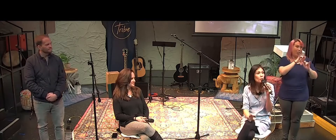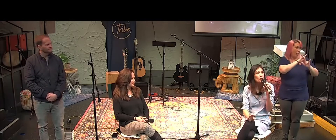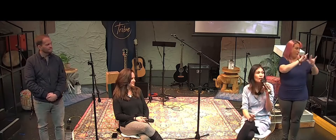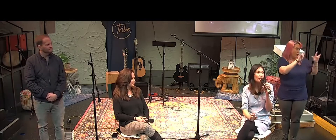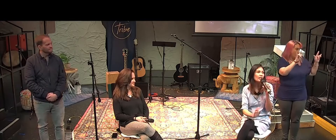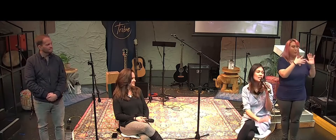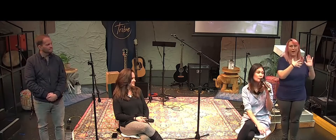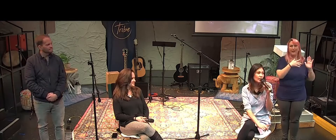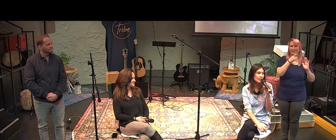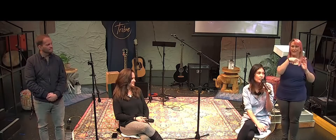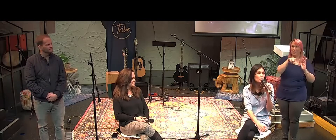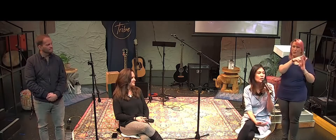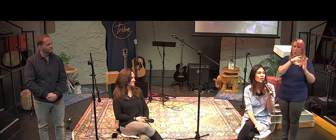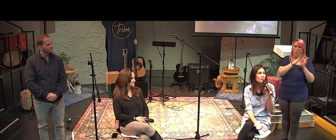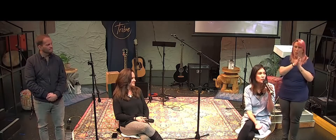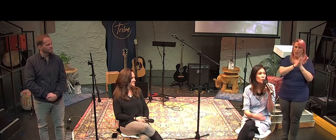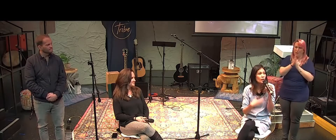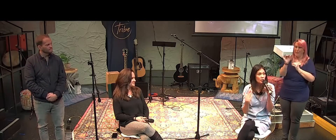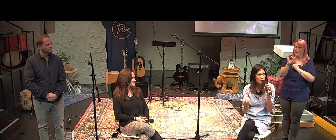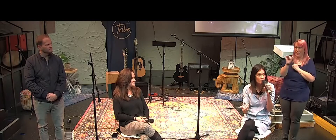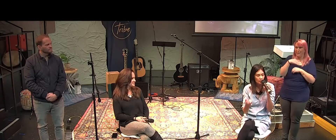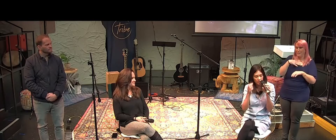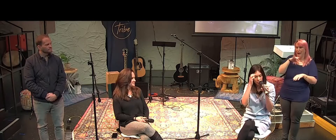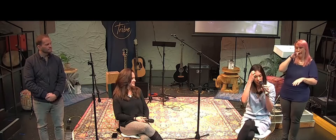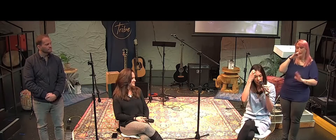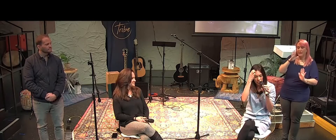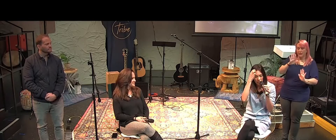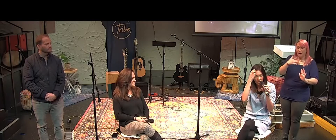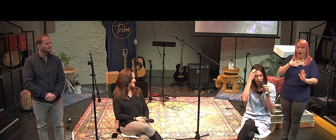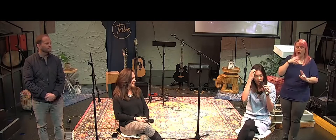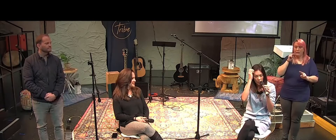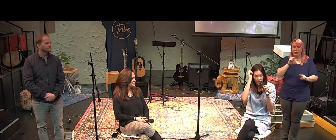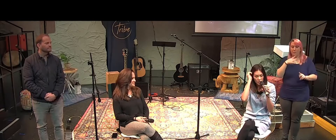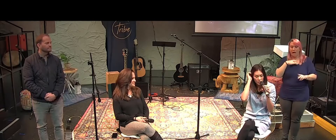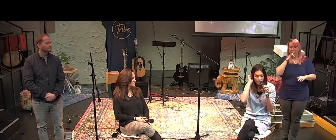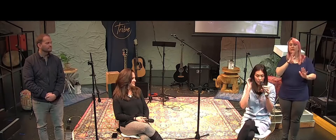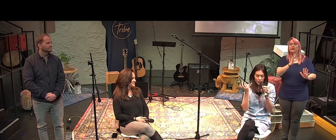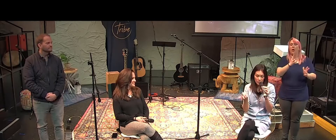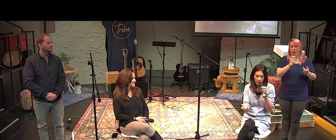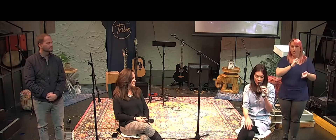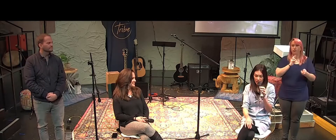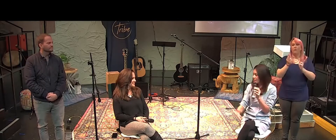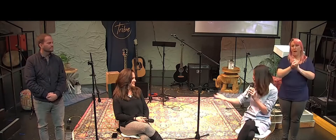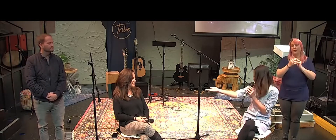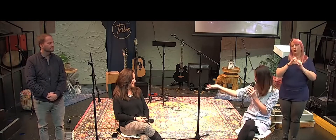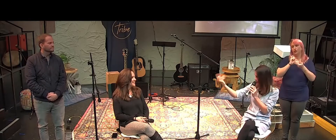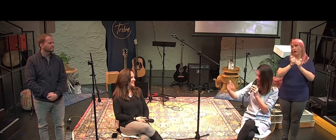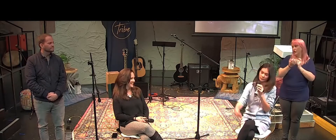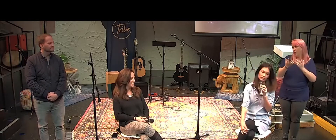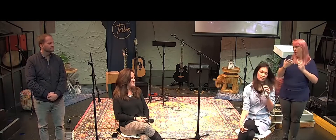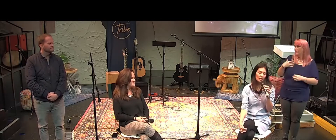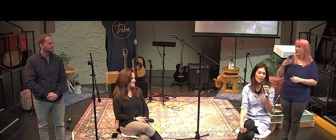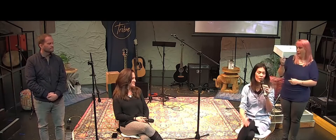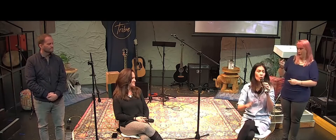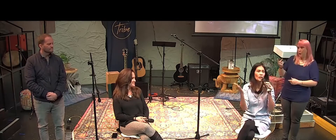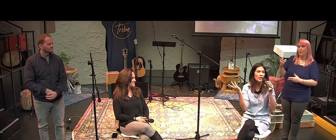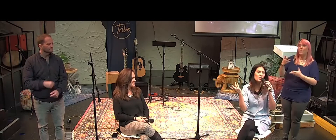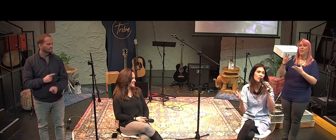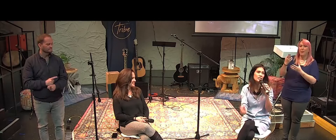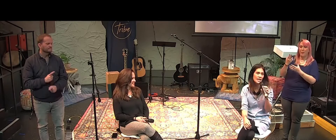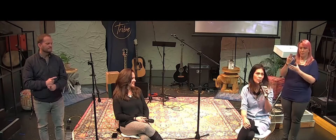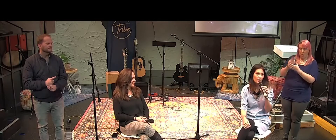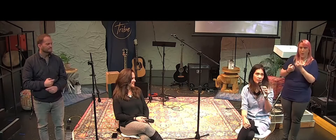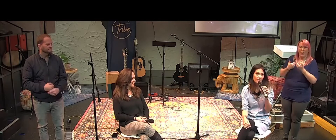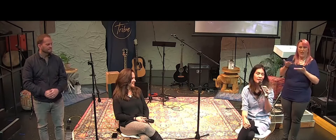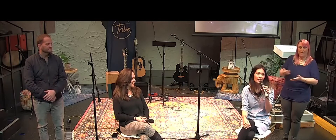not as motivating as my kids when it comes to wanting to repent and change. And I went away to a mother's weekend. You were there. And the whole weekend